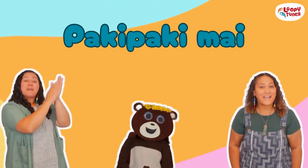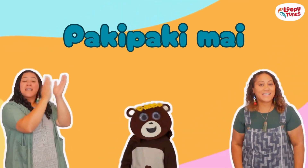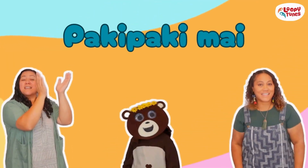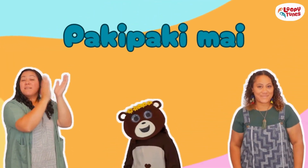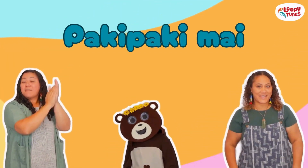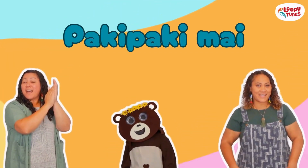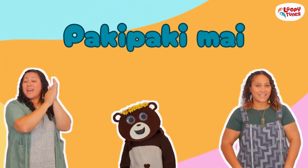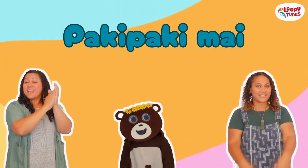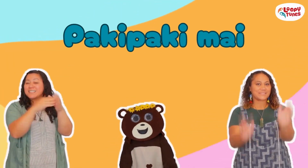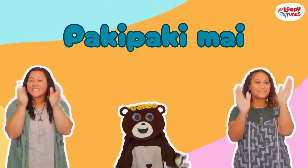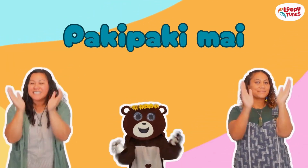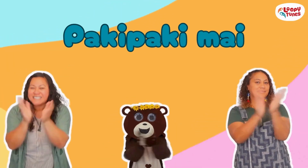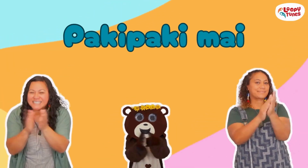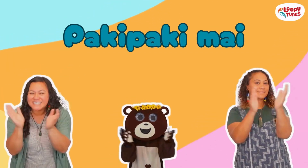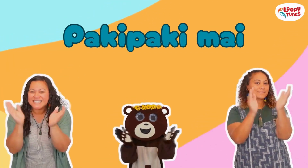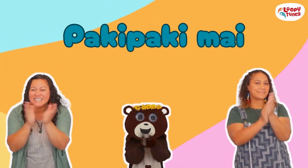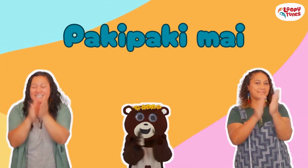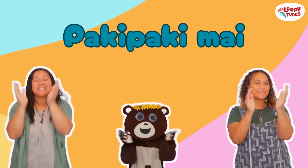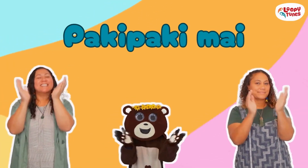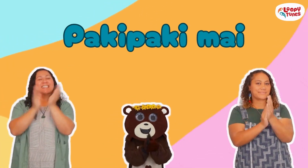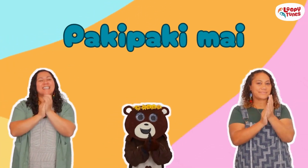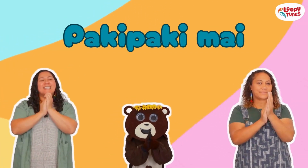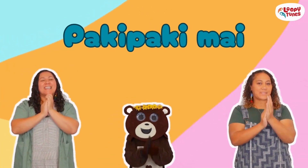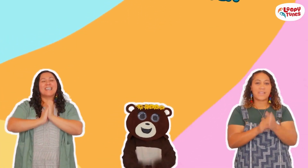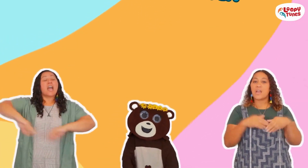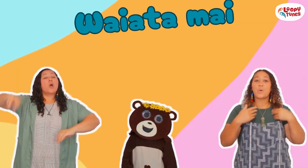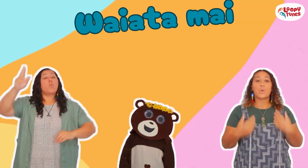Paki paki mai,